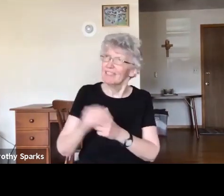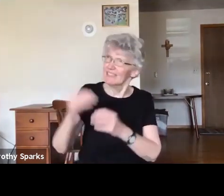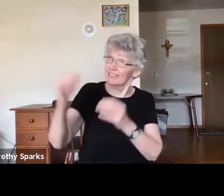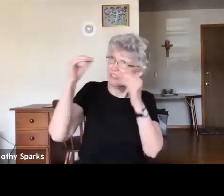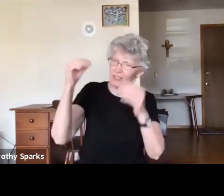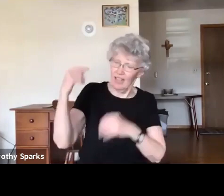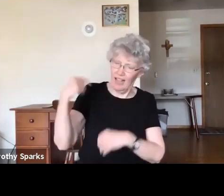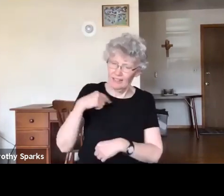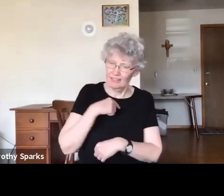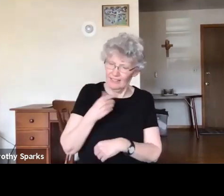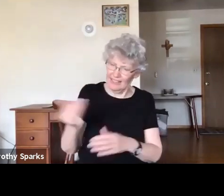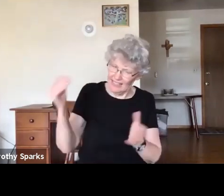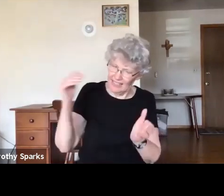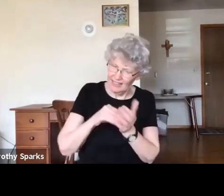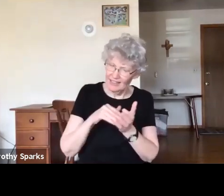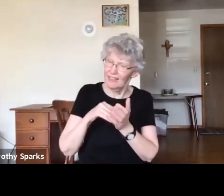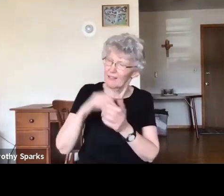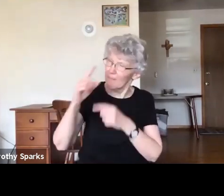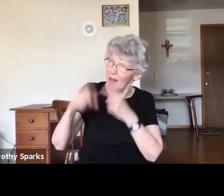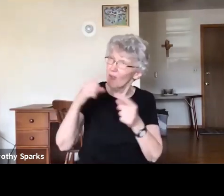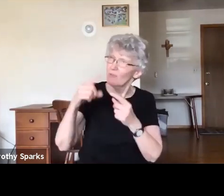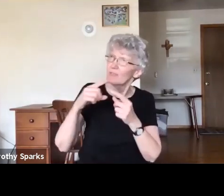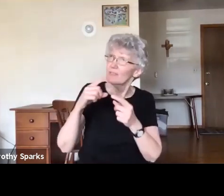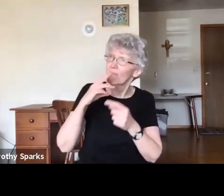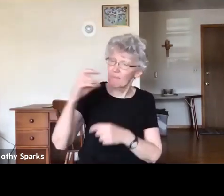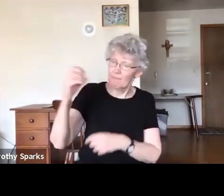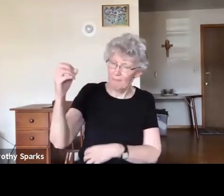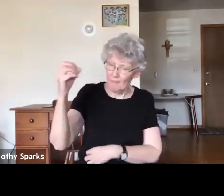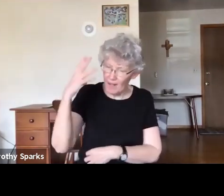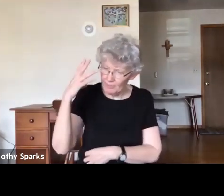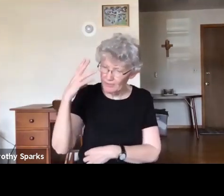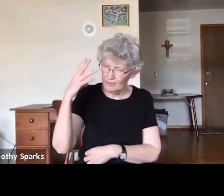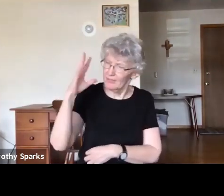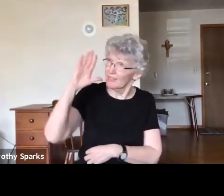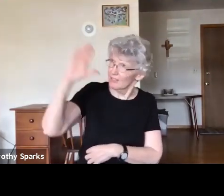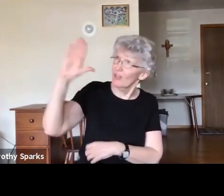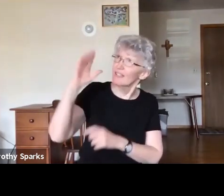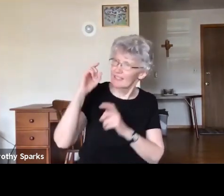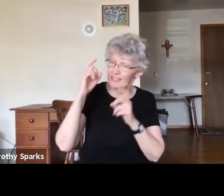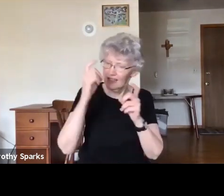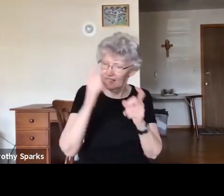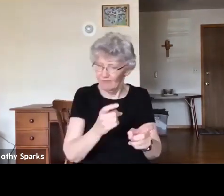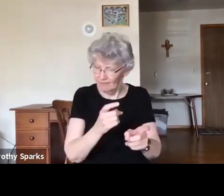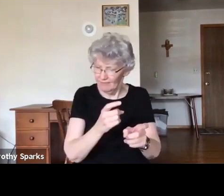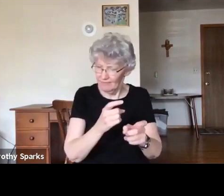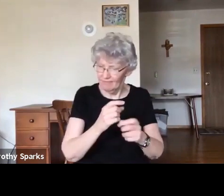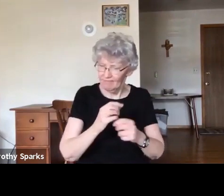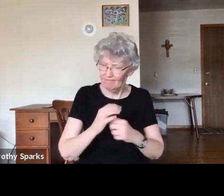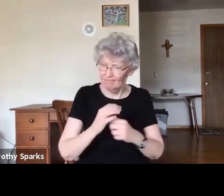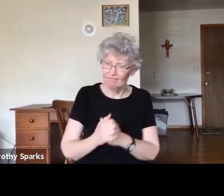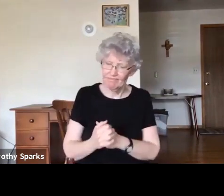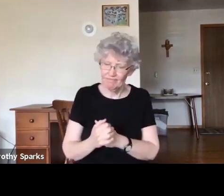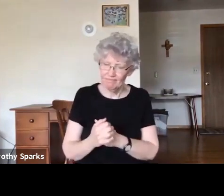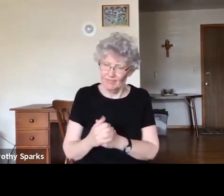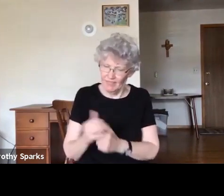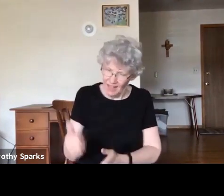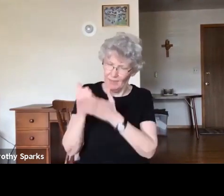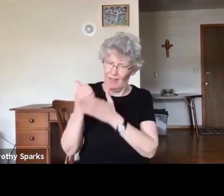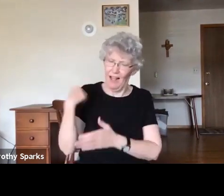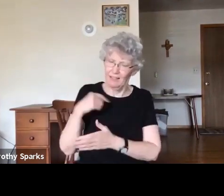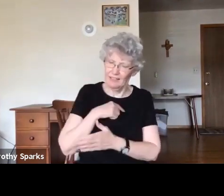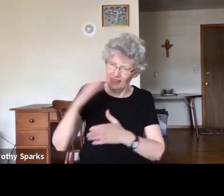your presence during our Lent journey. Teach us again about baptism, a gift from